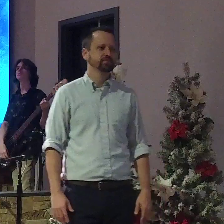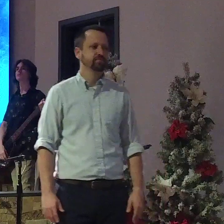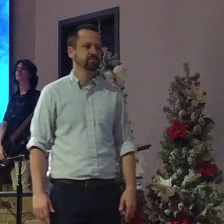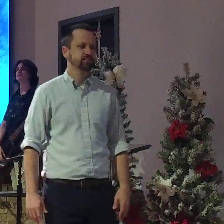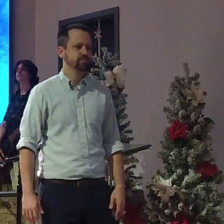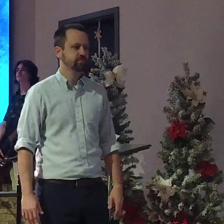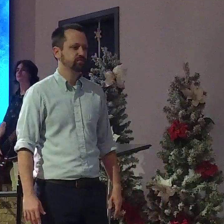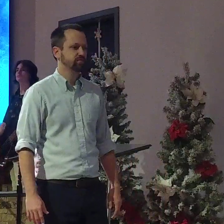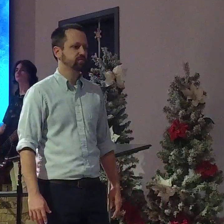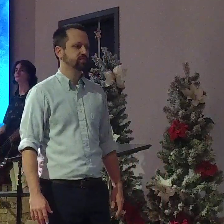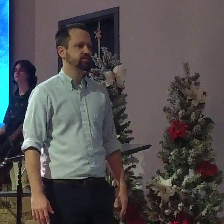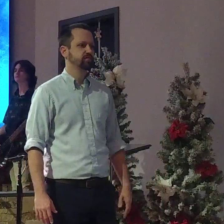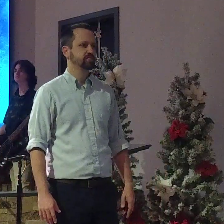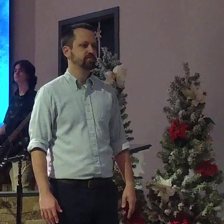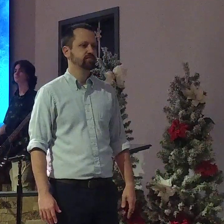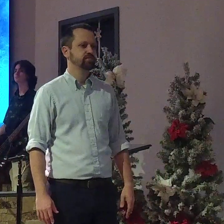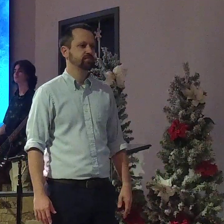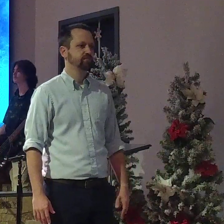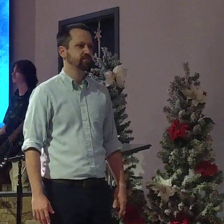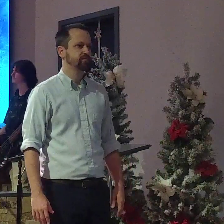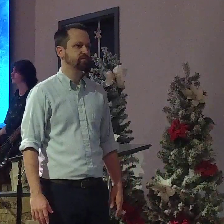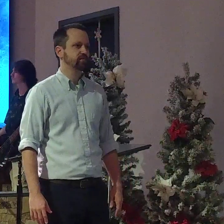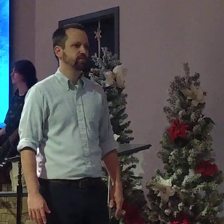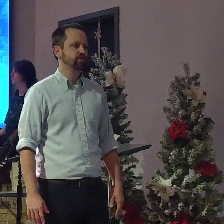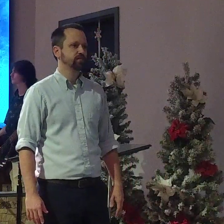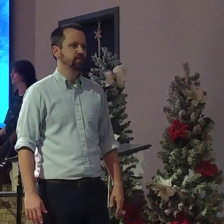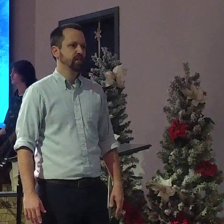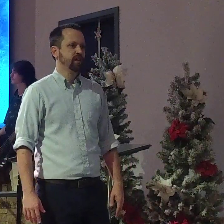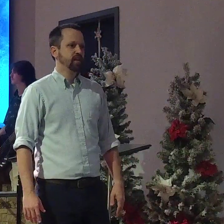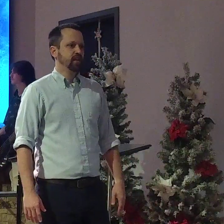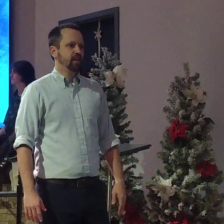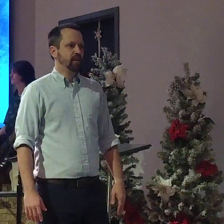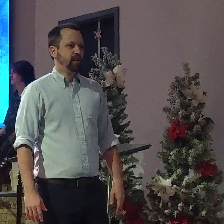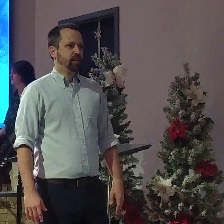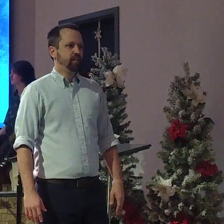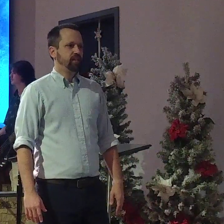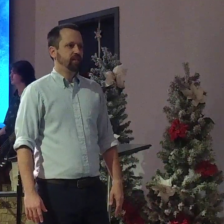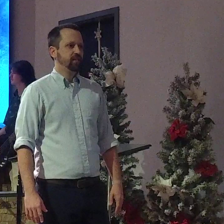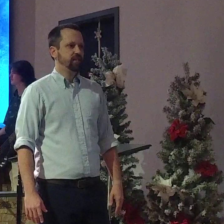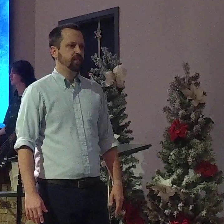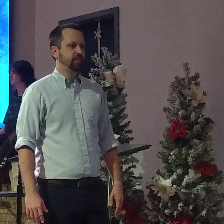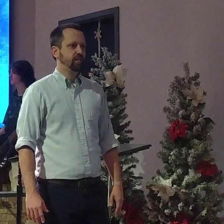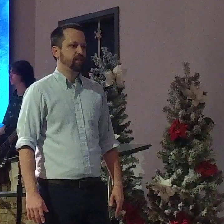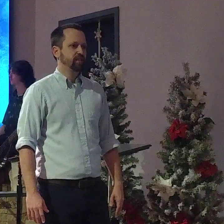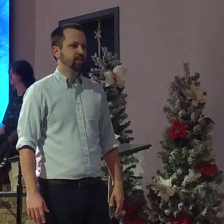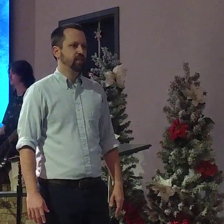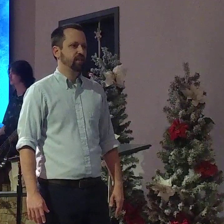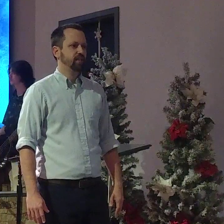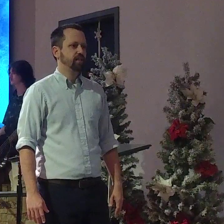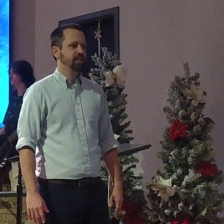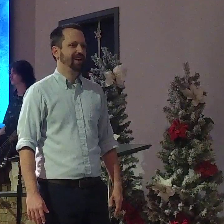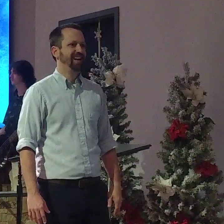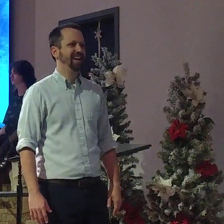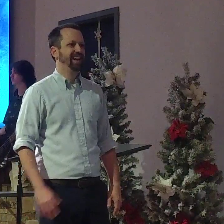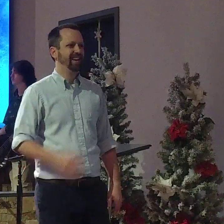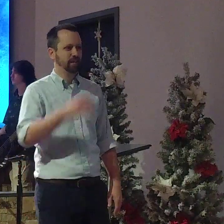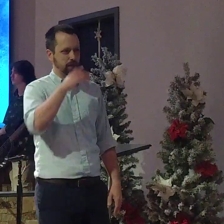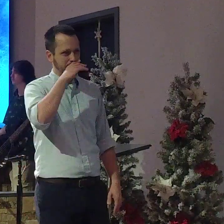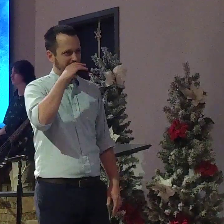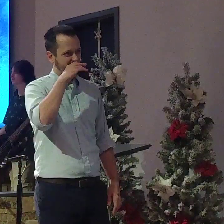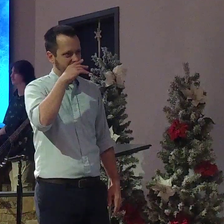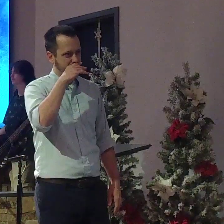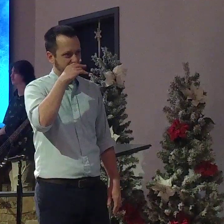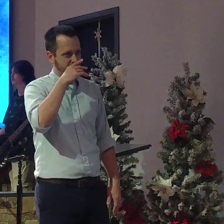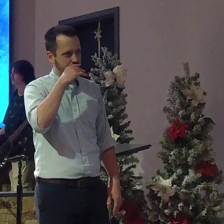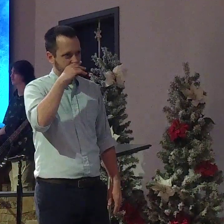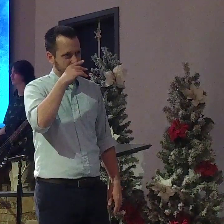I'm just about done. I'm going to hand it back over to the worship band. But what I would like you to do, if you would, is stand up, turn around, tell either a new member or someone with a first-time